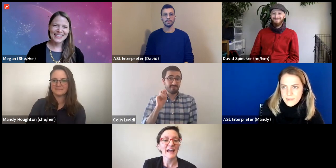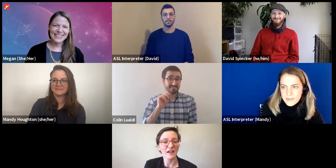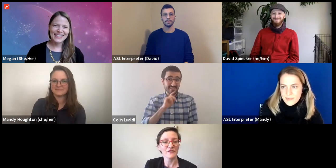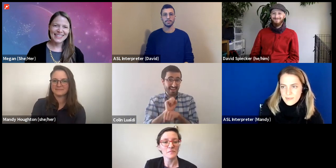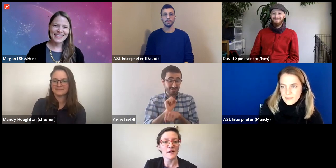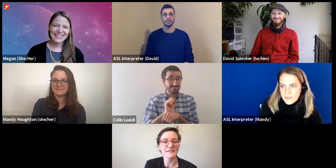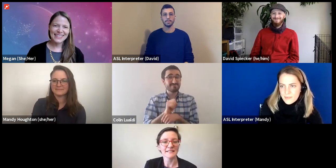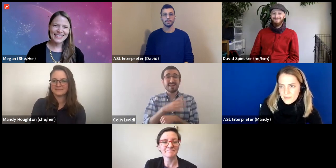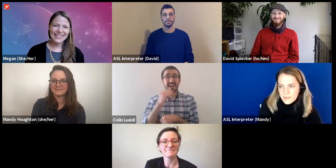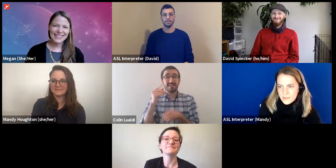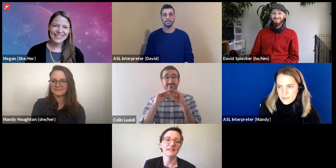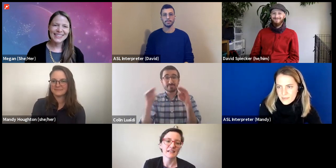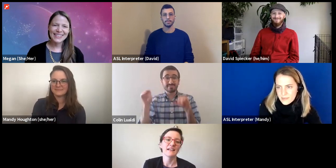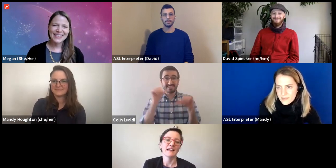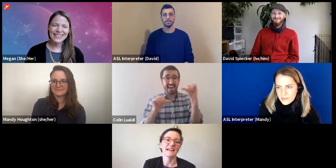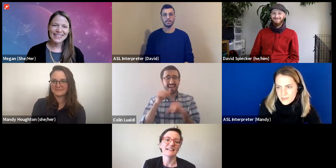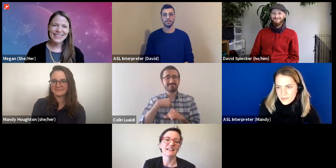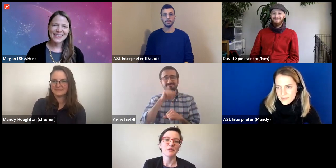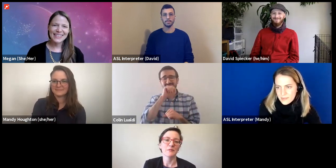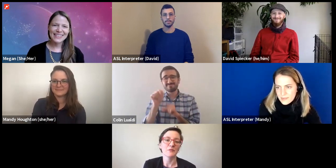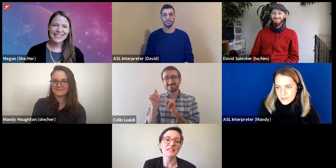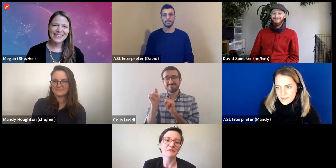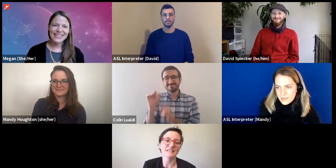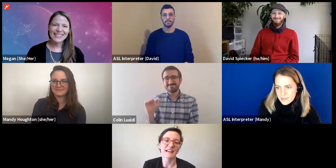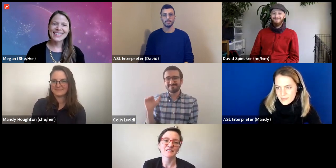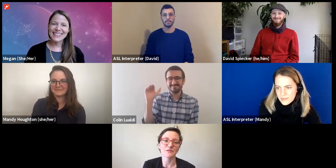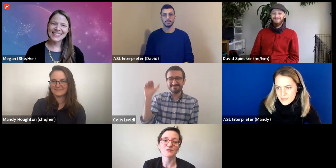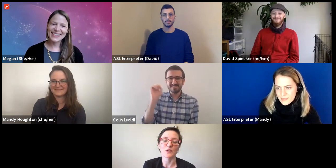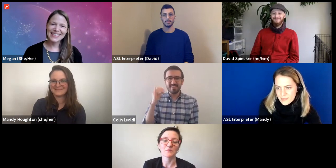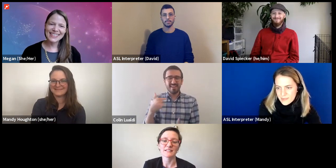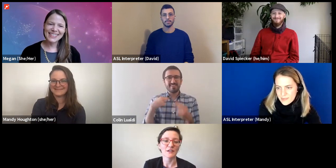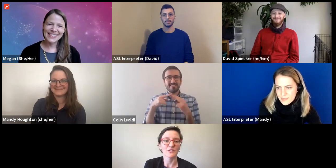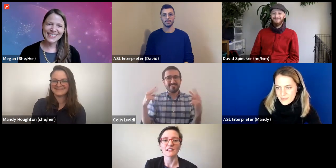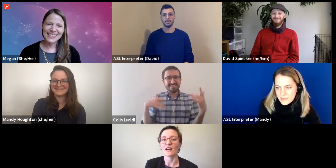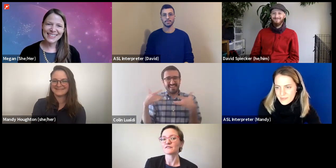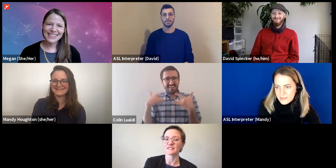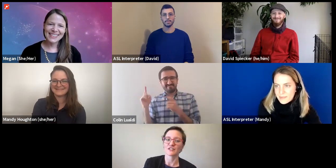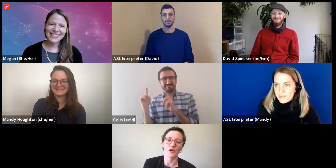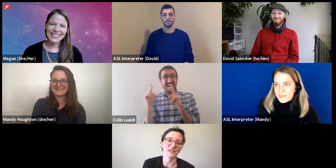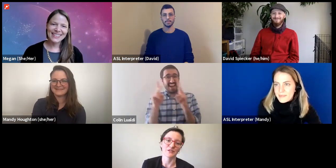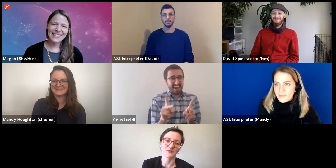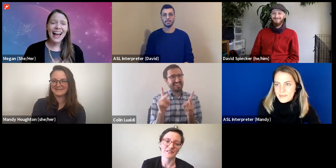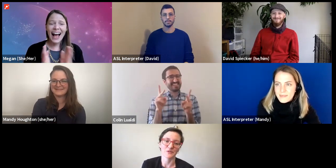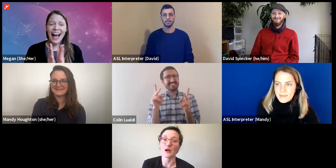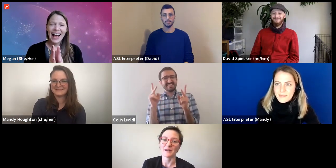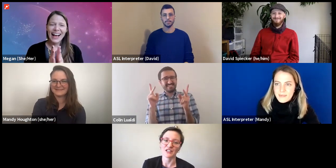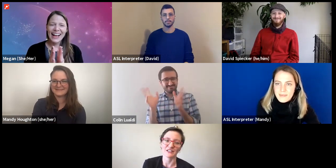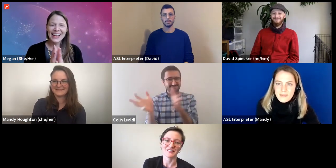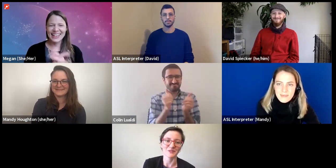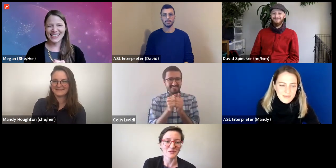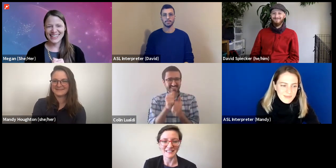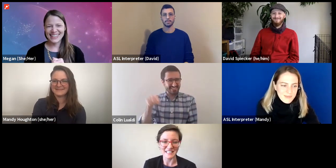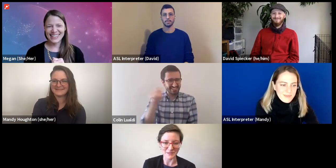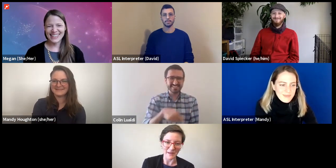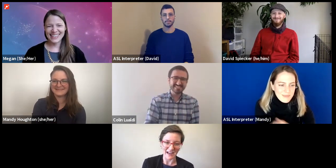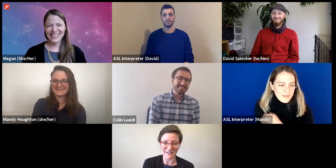I actually hail from Boston, and the Museum of Science was one place I really loved going to throughout my childhood.